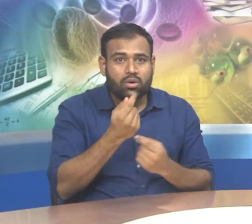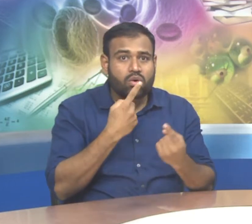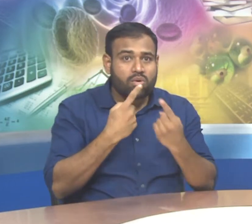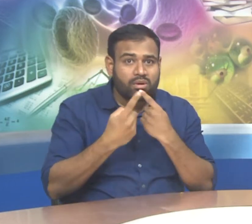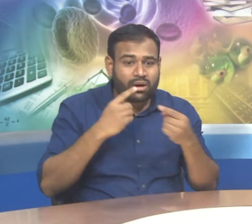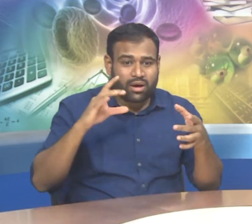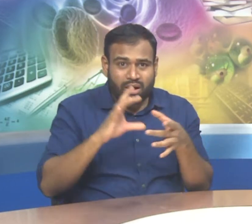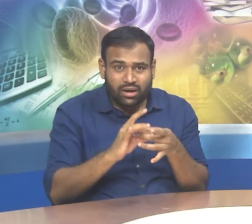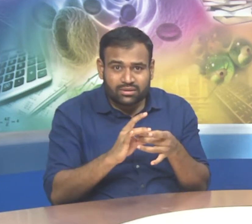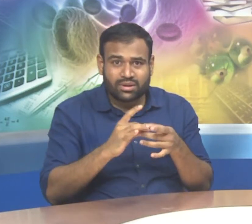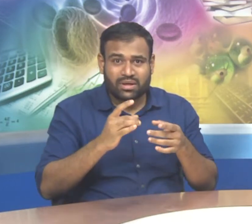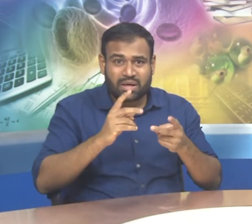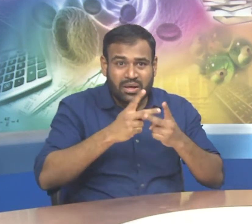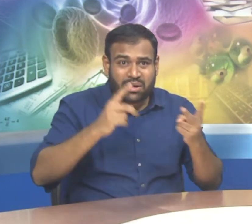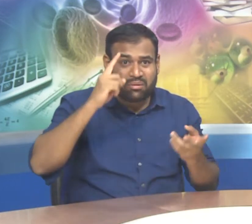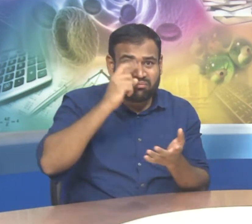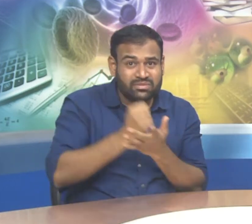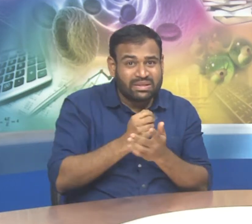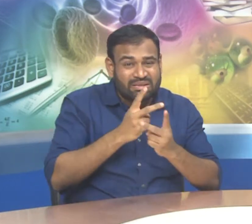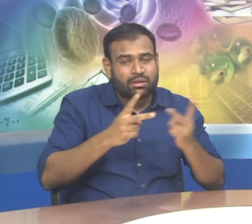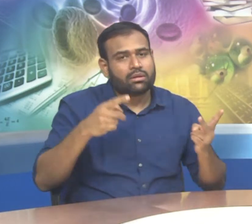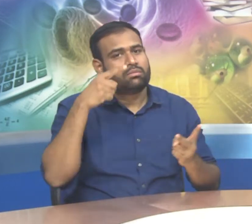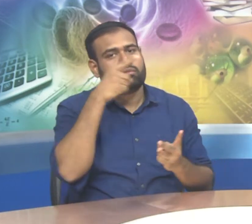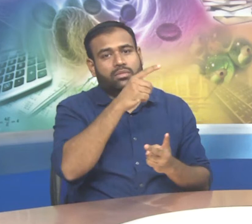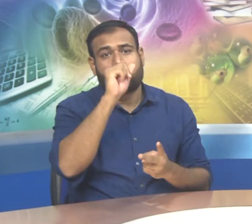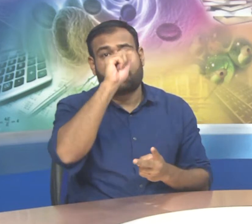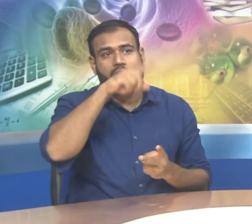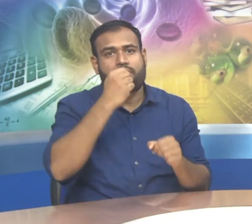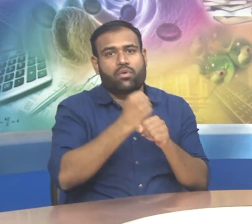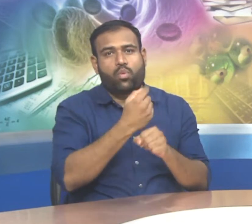for bank deposits and bank loans.